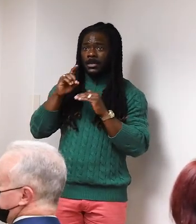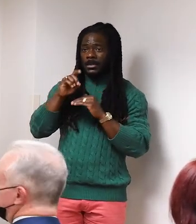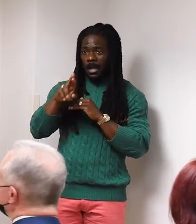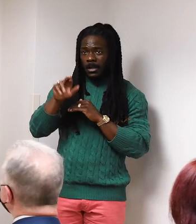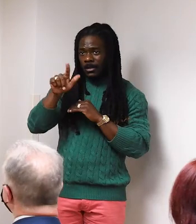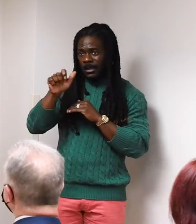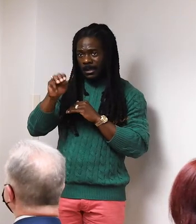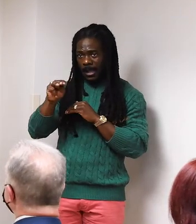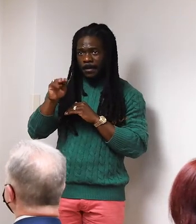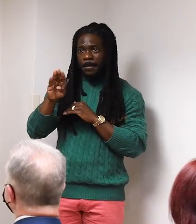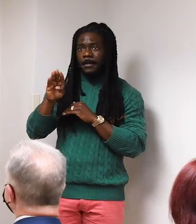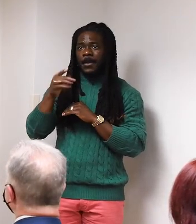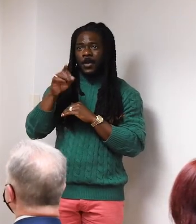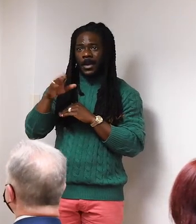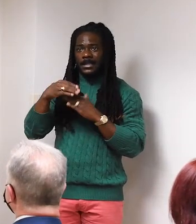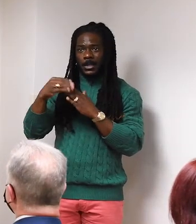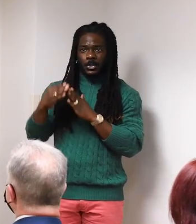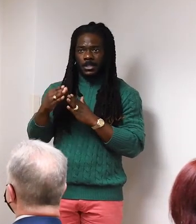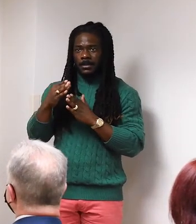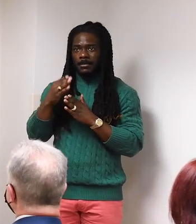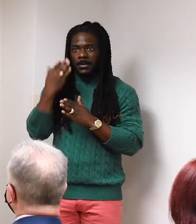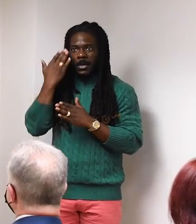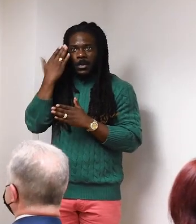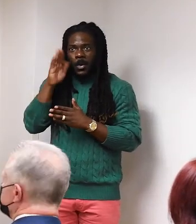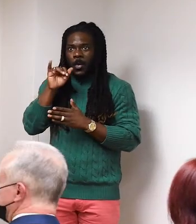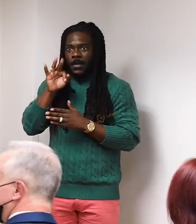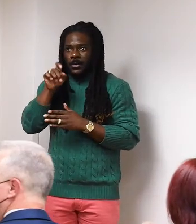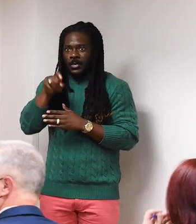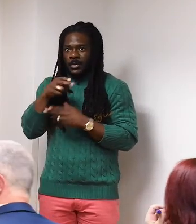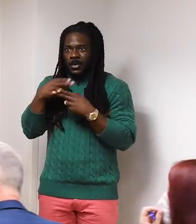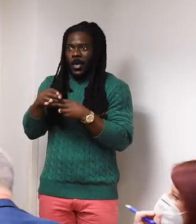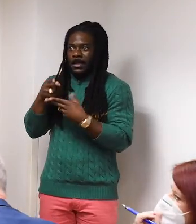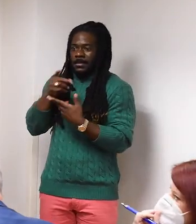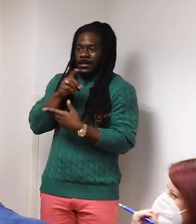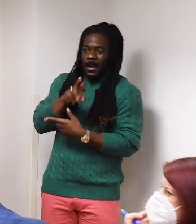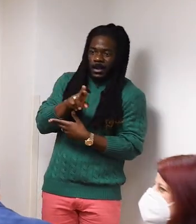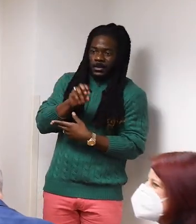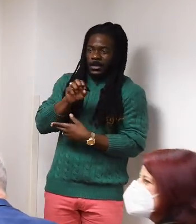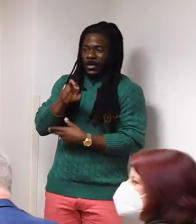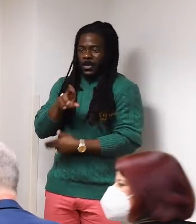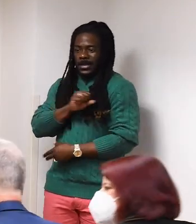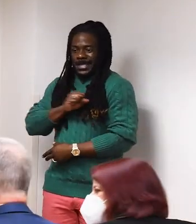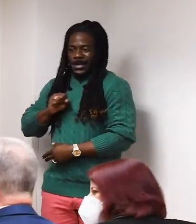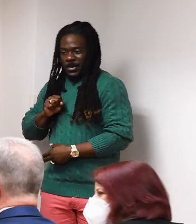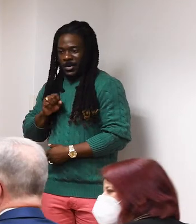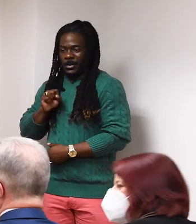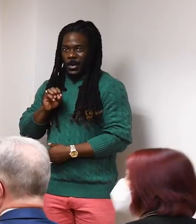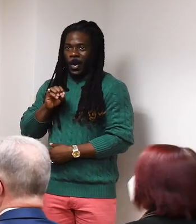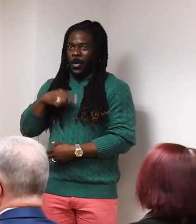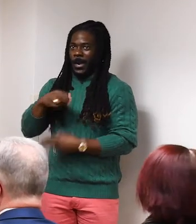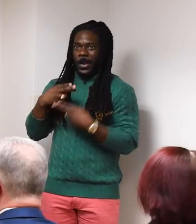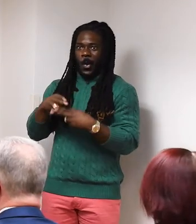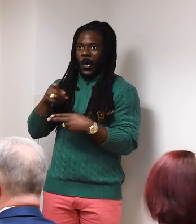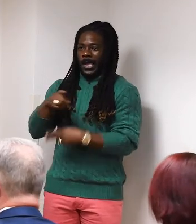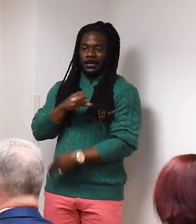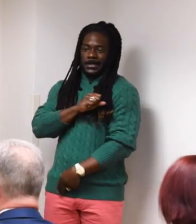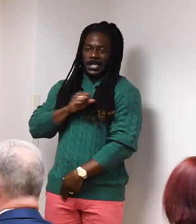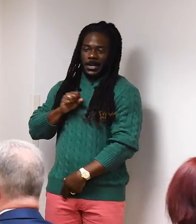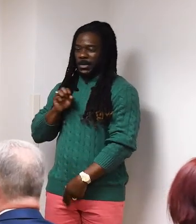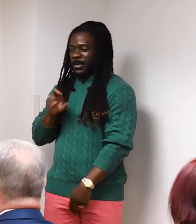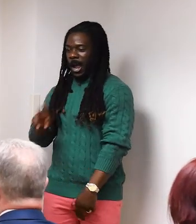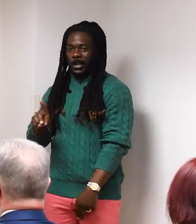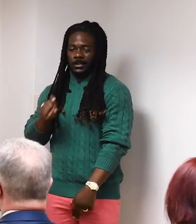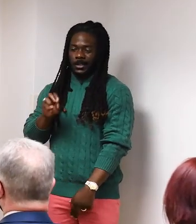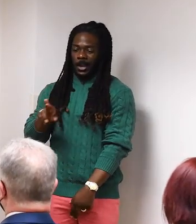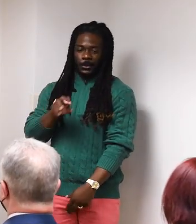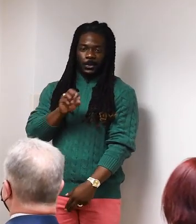his leadership. Nobody ever knows whether to call him senator or doctor, so we just call him senator, doctor, or doctor, senator, or